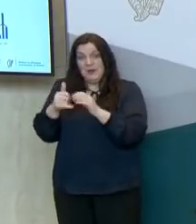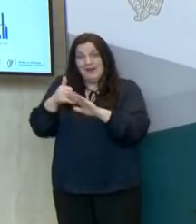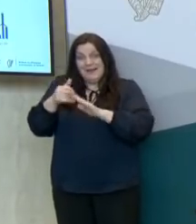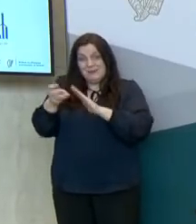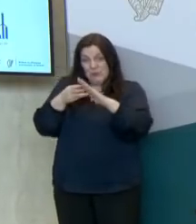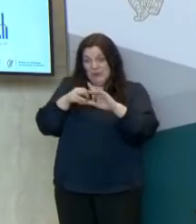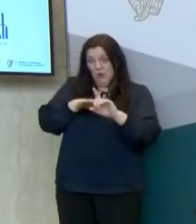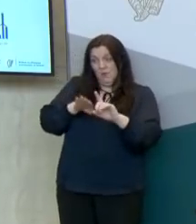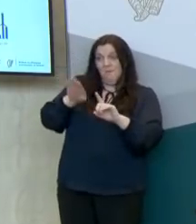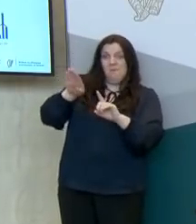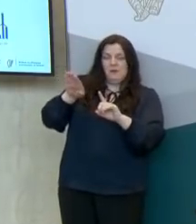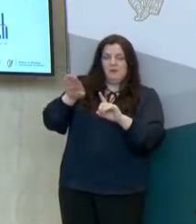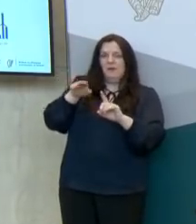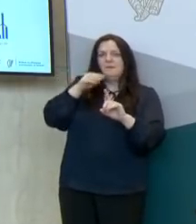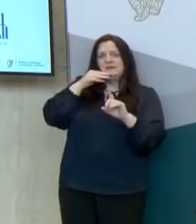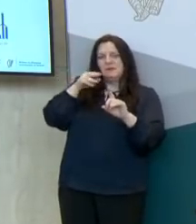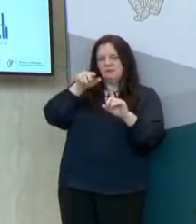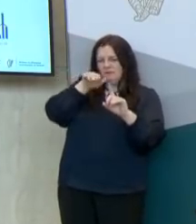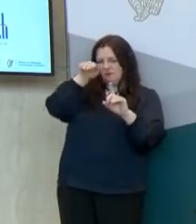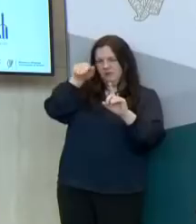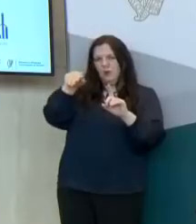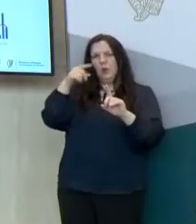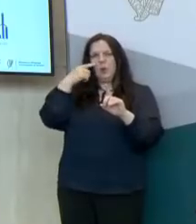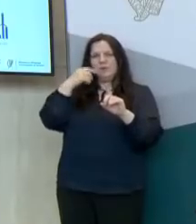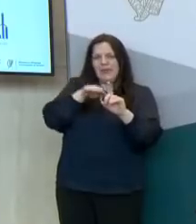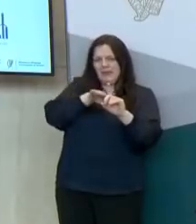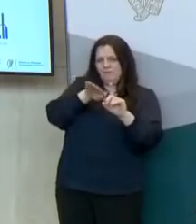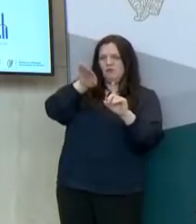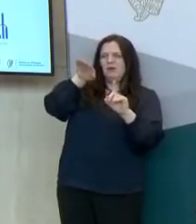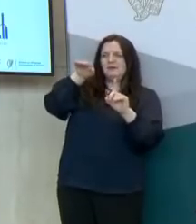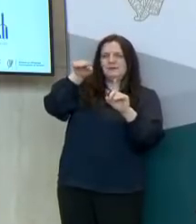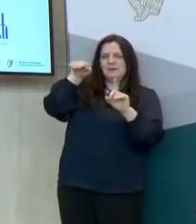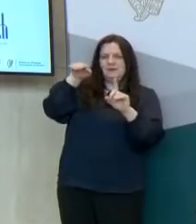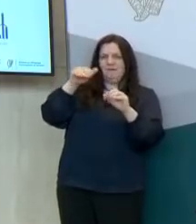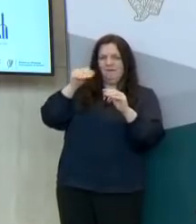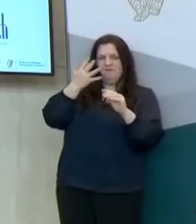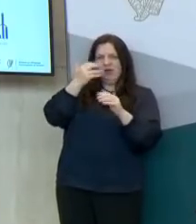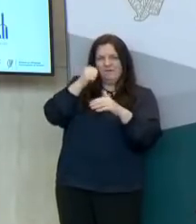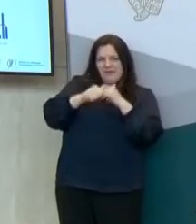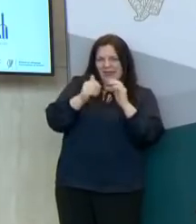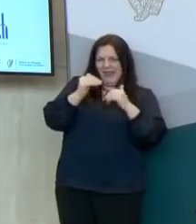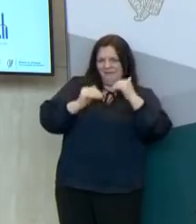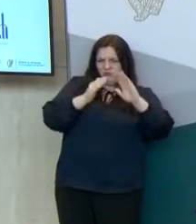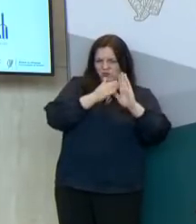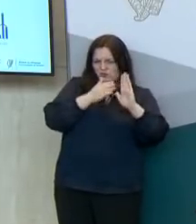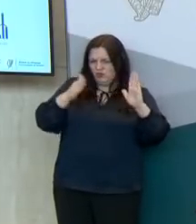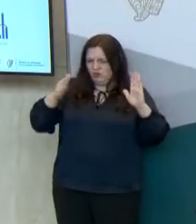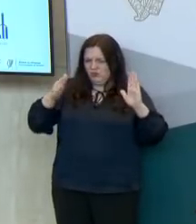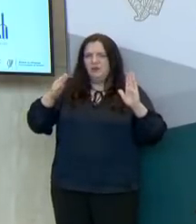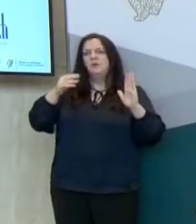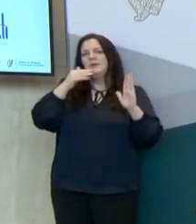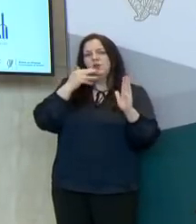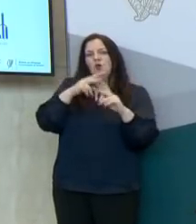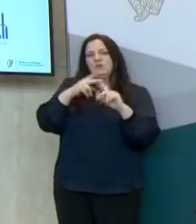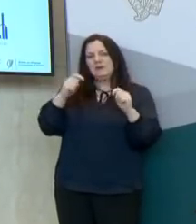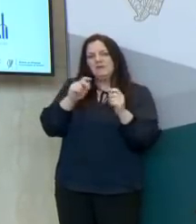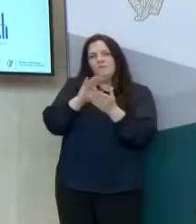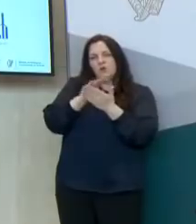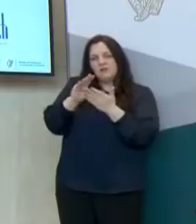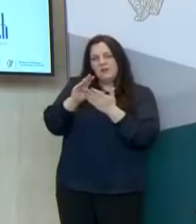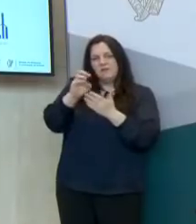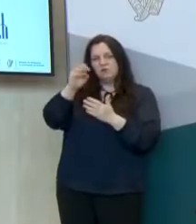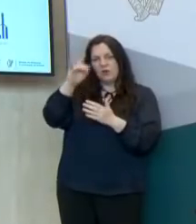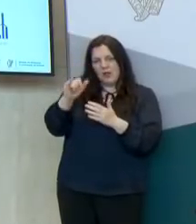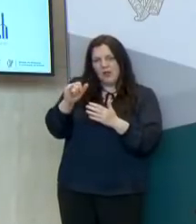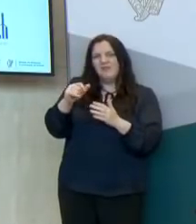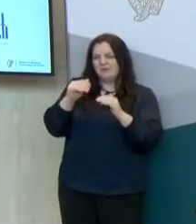in particular the 5-day moving average, you can see it seems to rise up until the 12th, 13th, 14th of July, and then